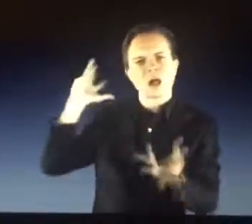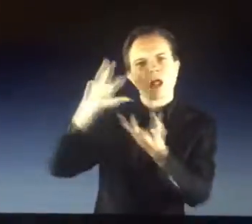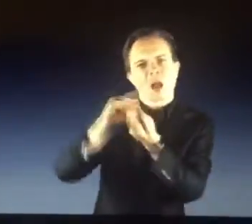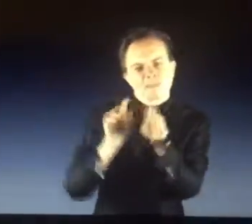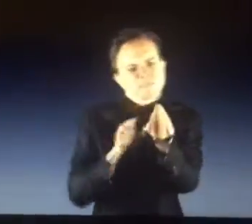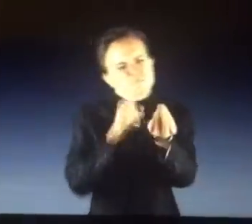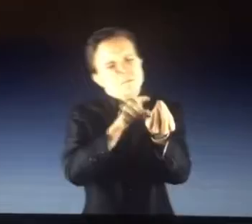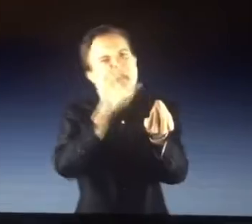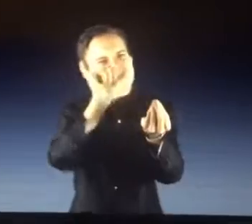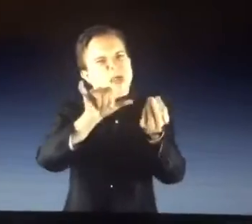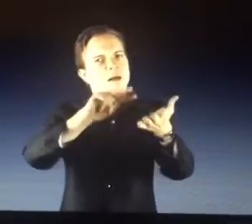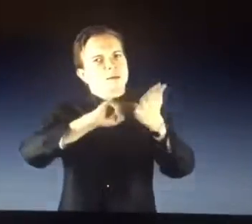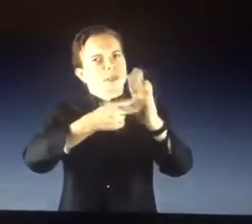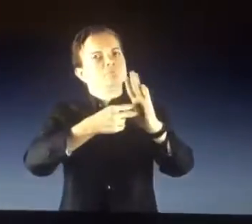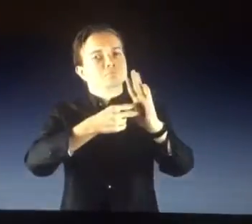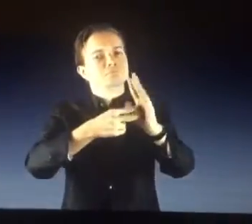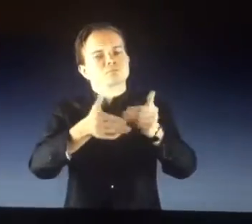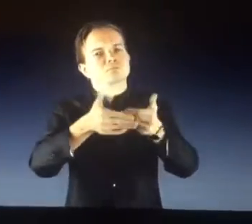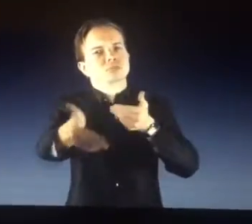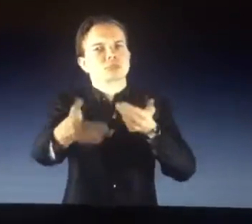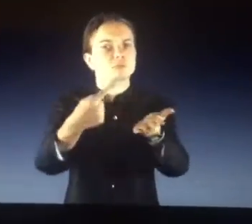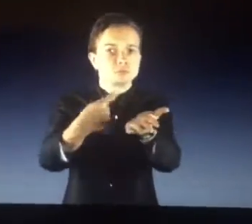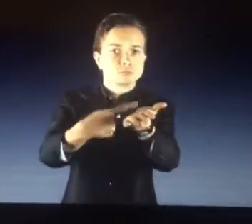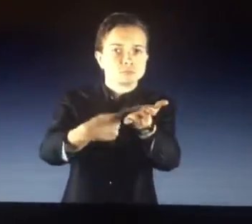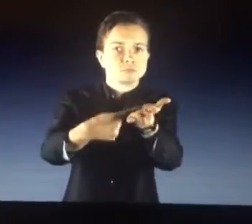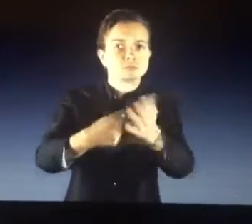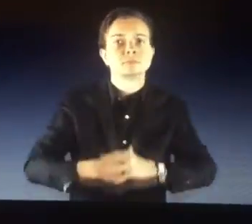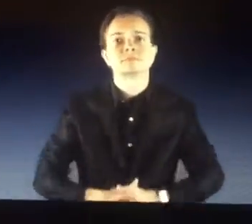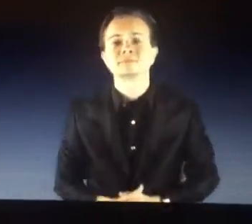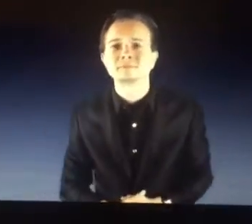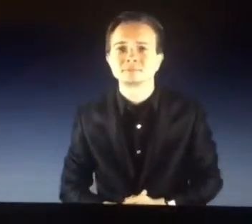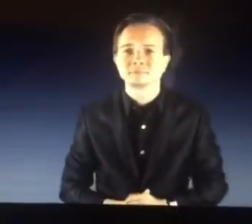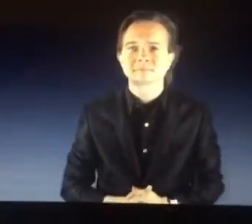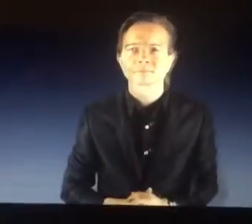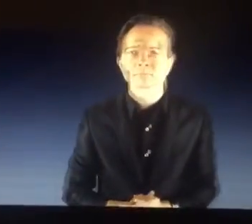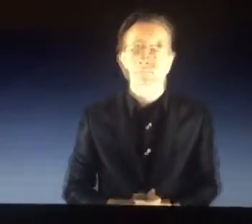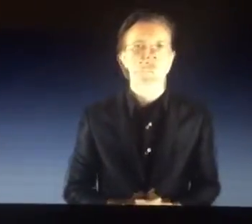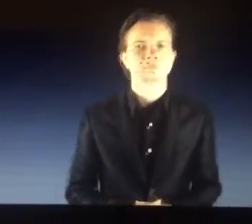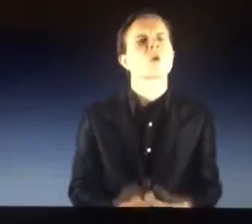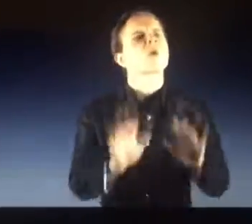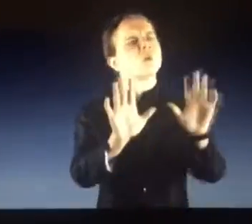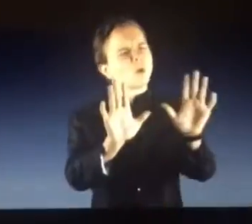the experience and they have all of this. And now we're going to discuss that.